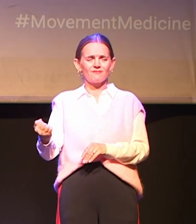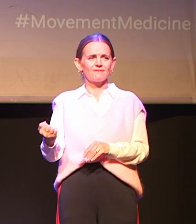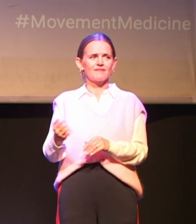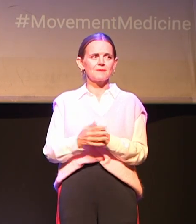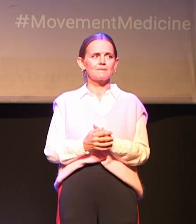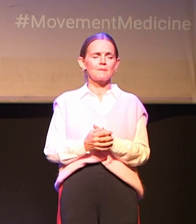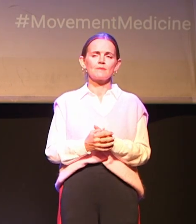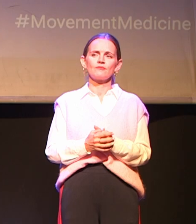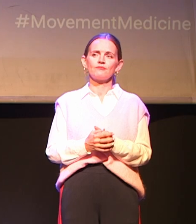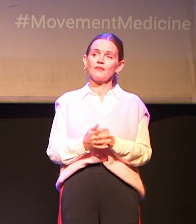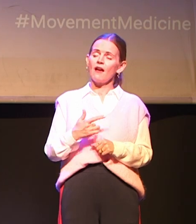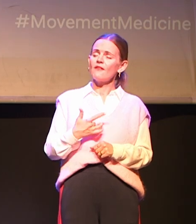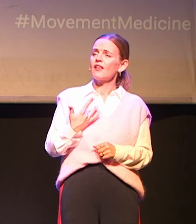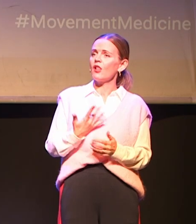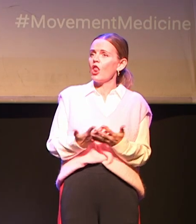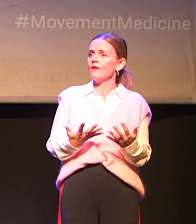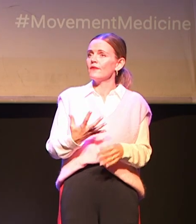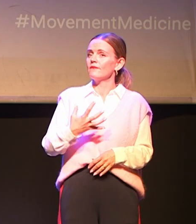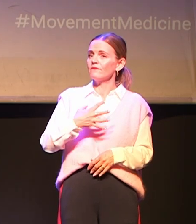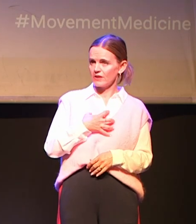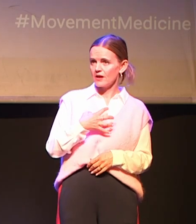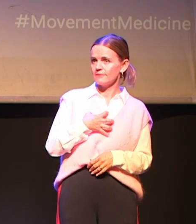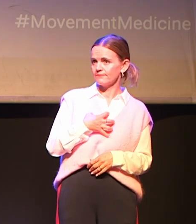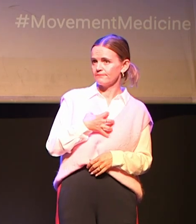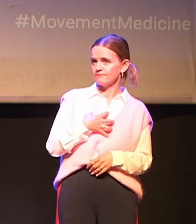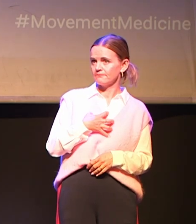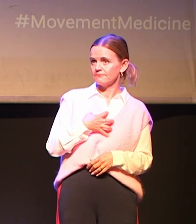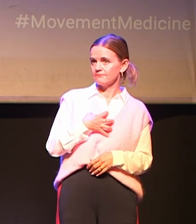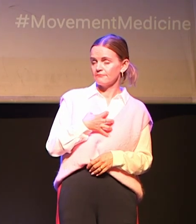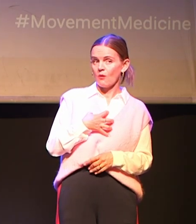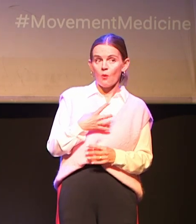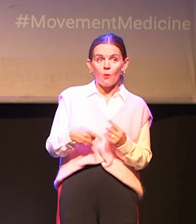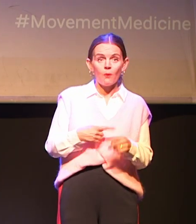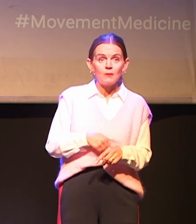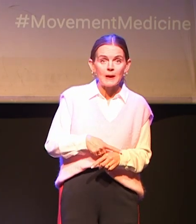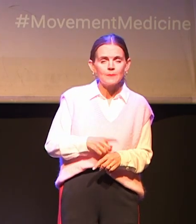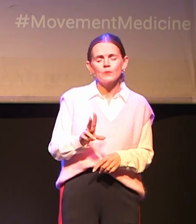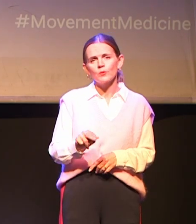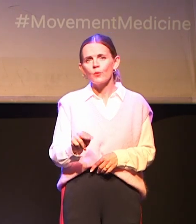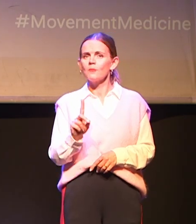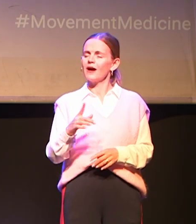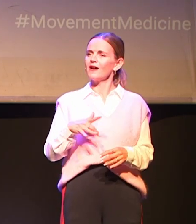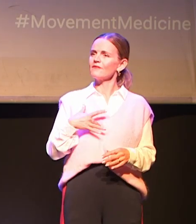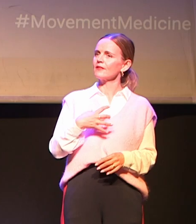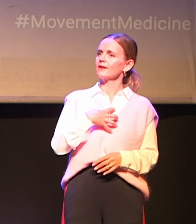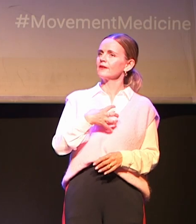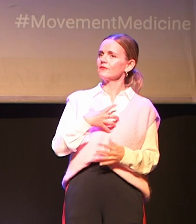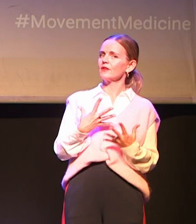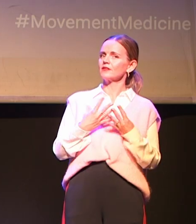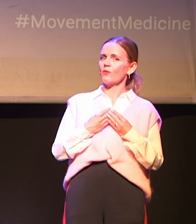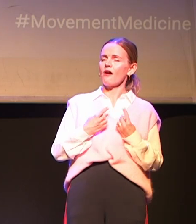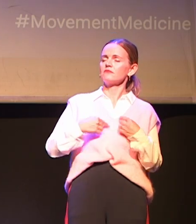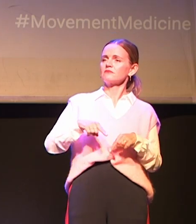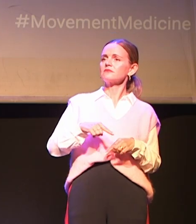And I feel a lot of fear sometimes, not all the time. Sometimes I feel fear, and I feel like fear is with us.